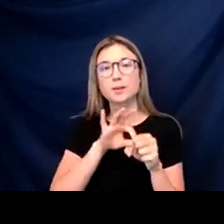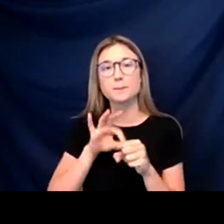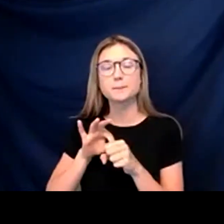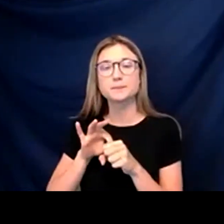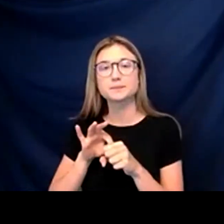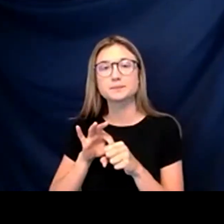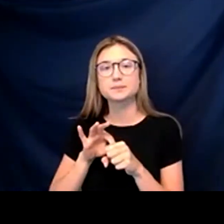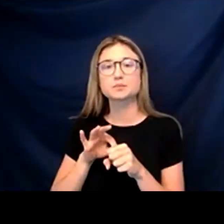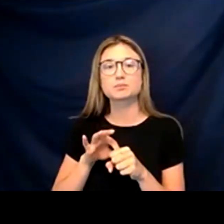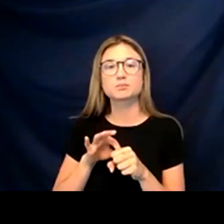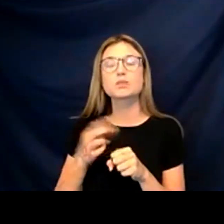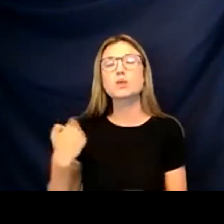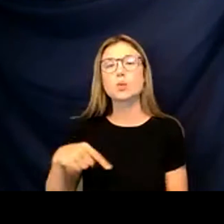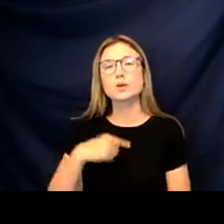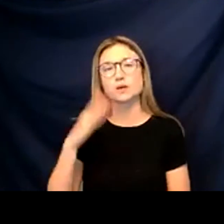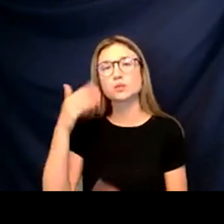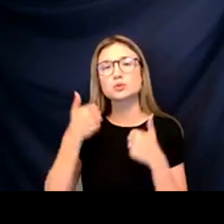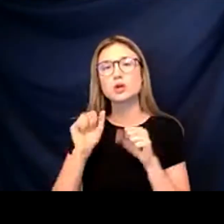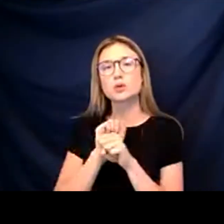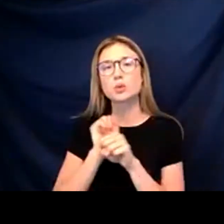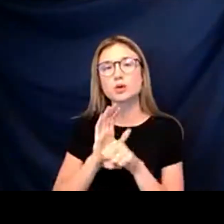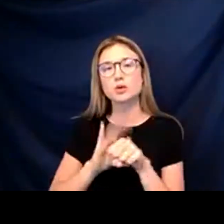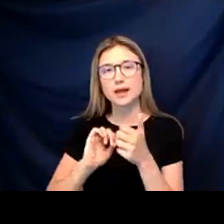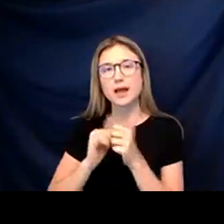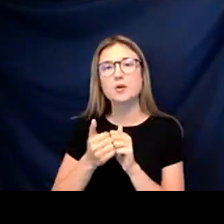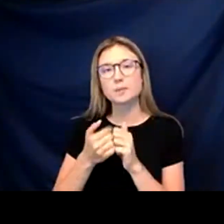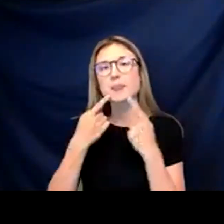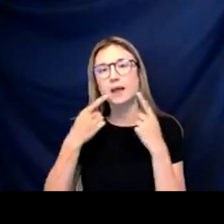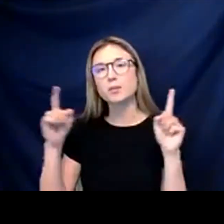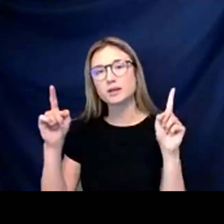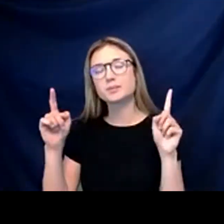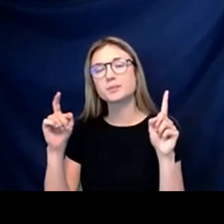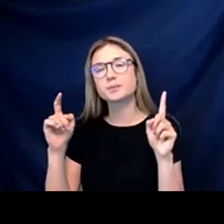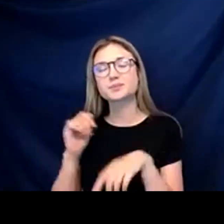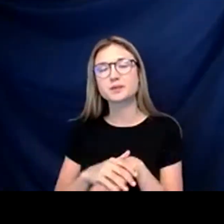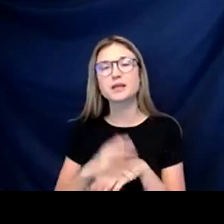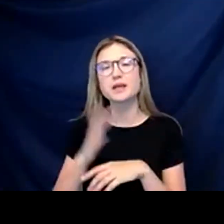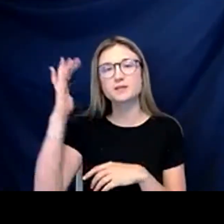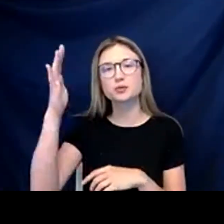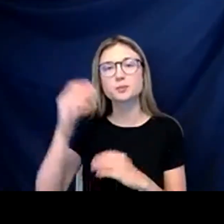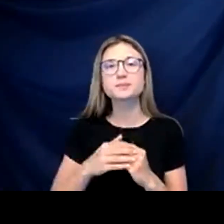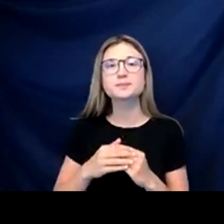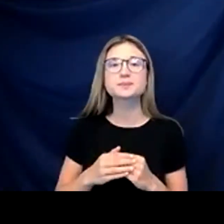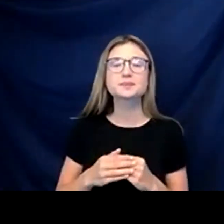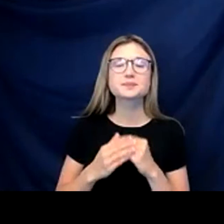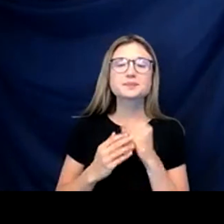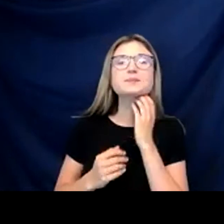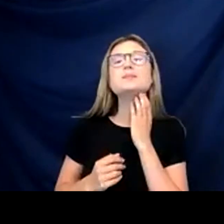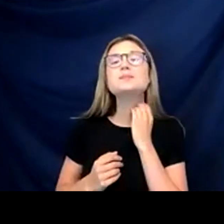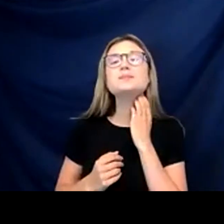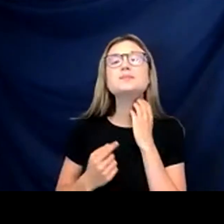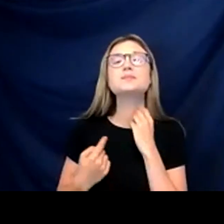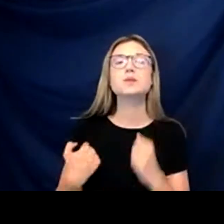And we're going to try to work on how to make that happen in the future. And we talked about the